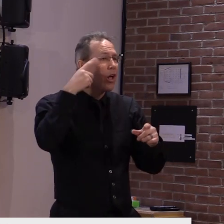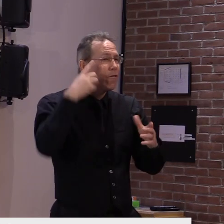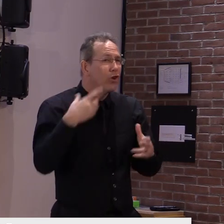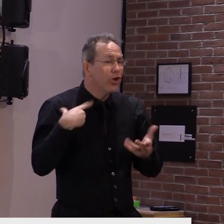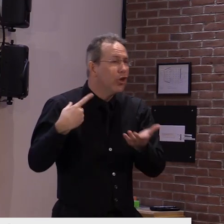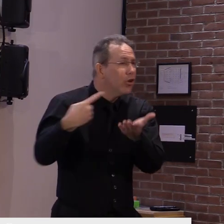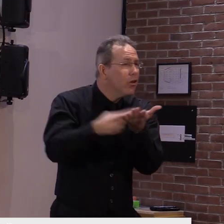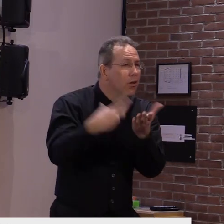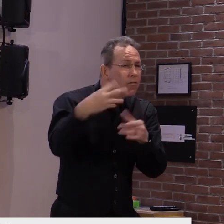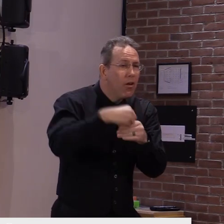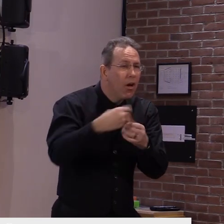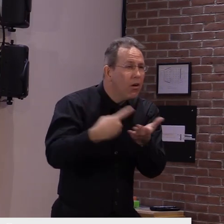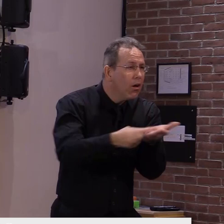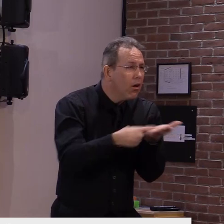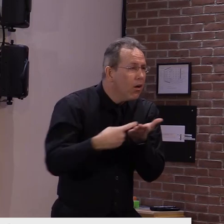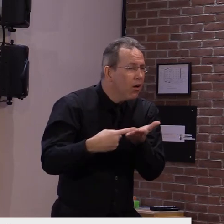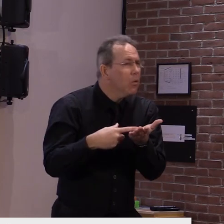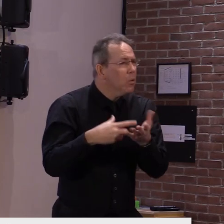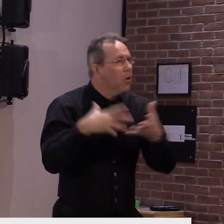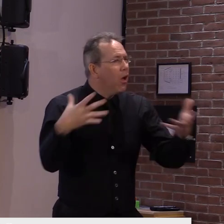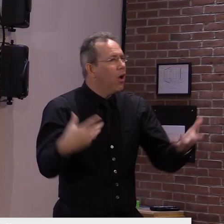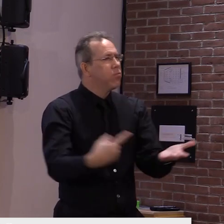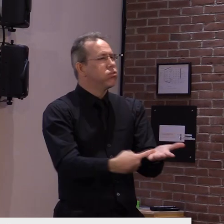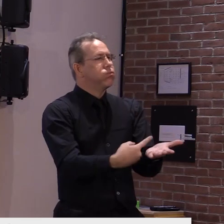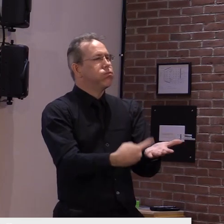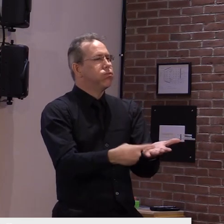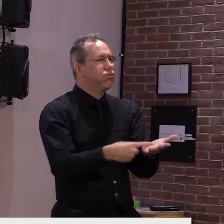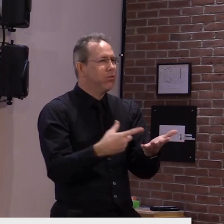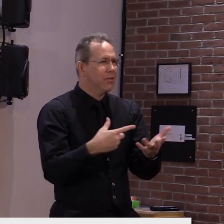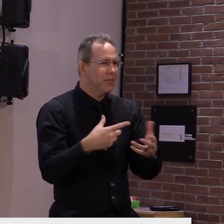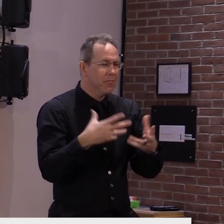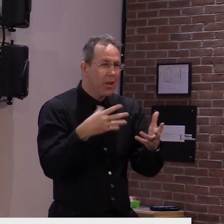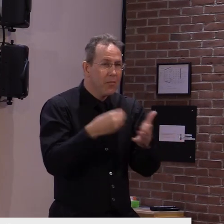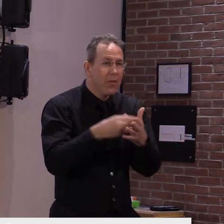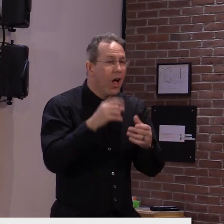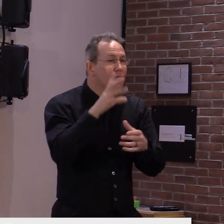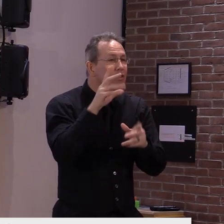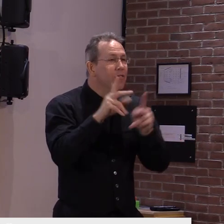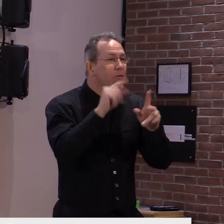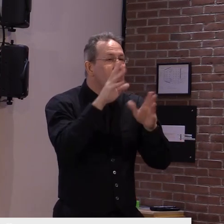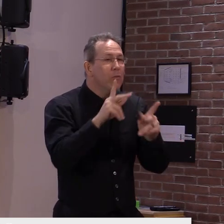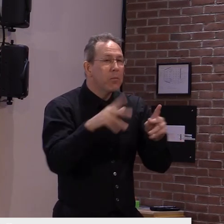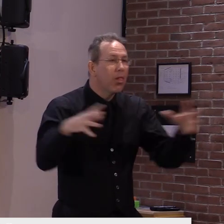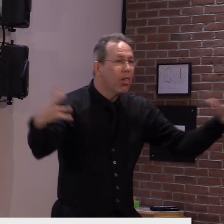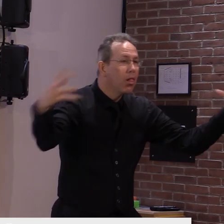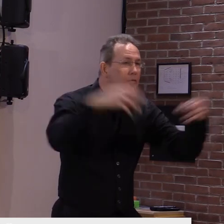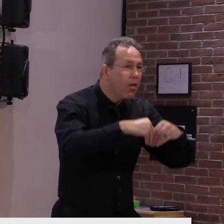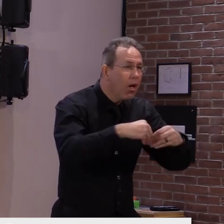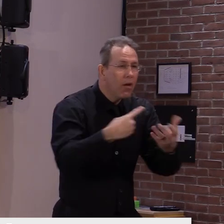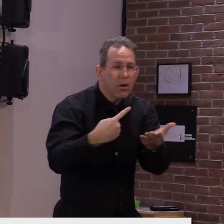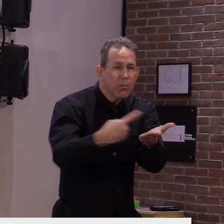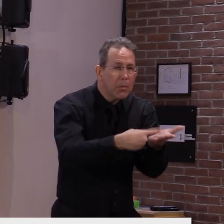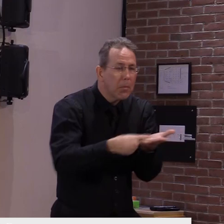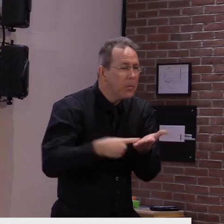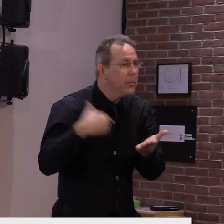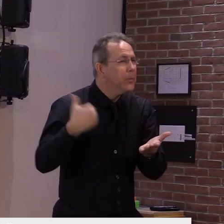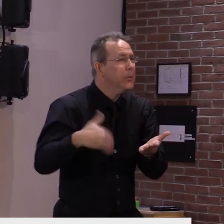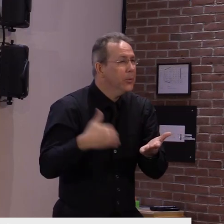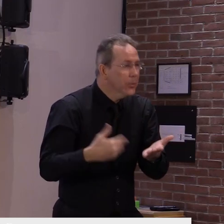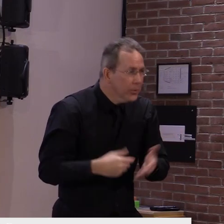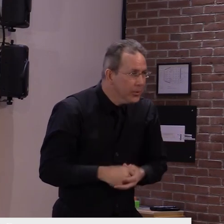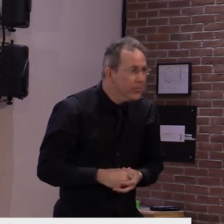But it's the hundreds of Vermonters I've heard all over the state. They don't care whether